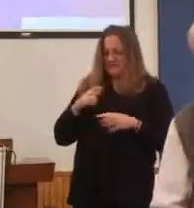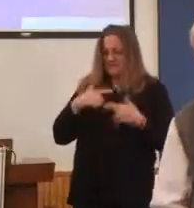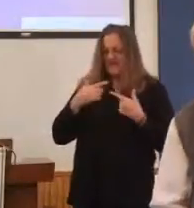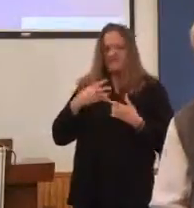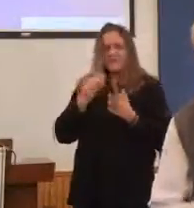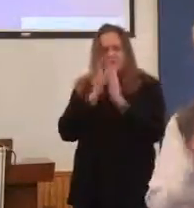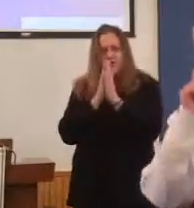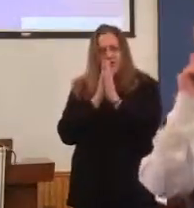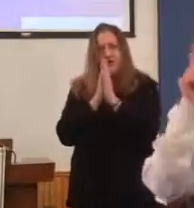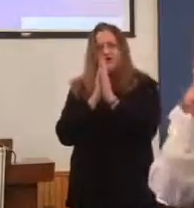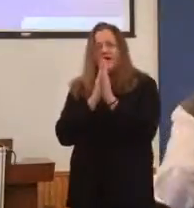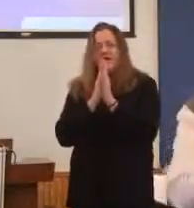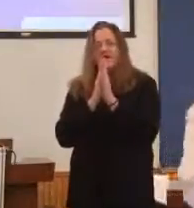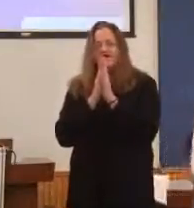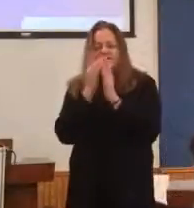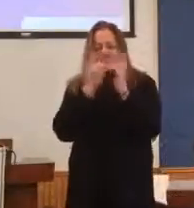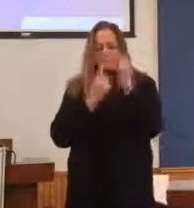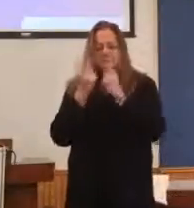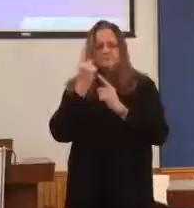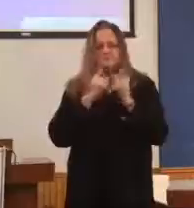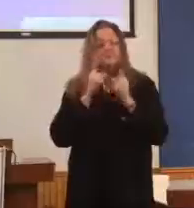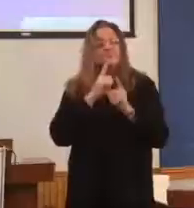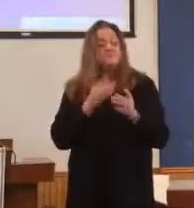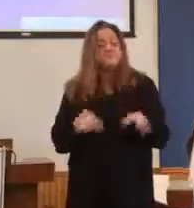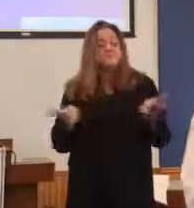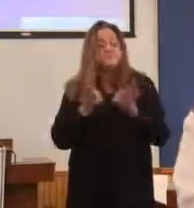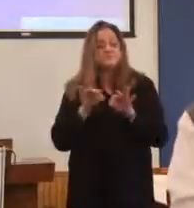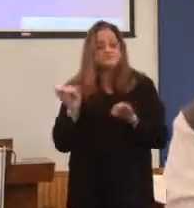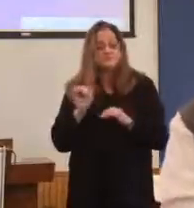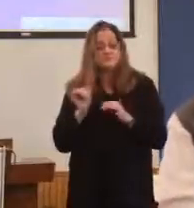it. But then the important thing is,